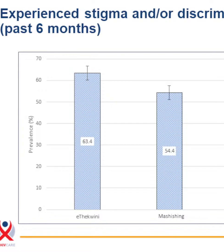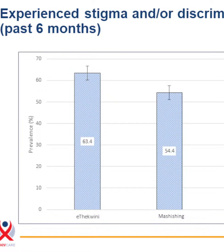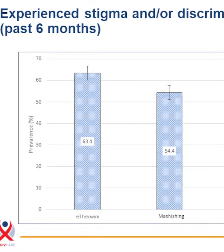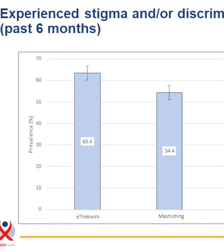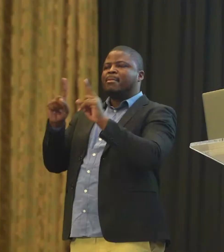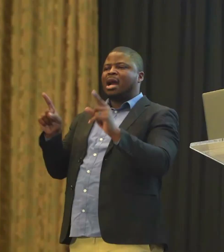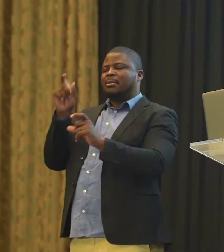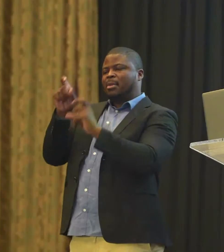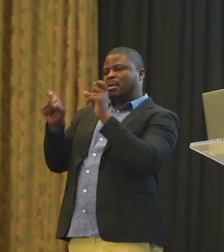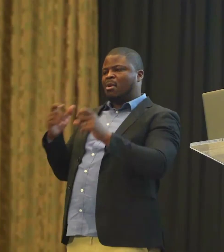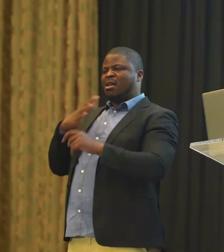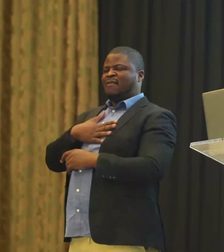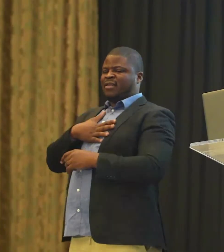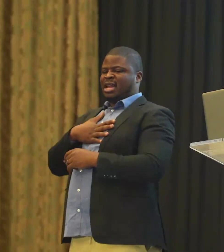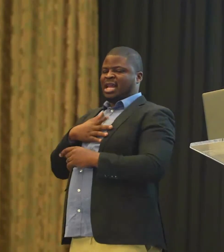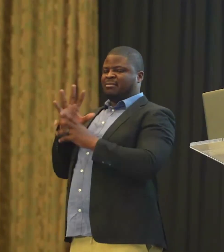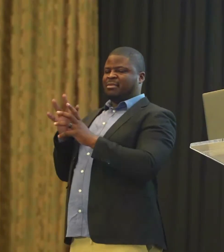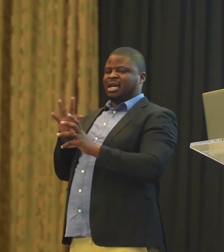from family